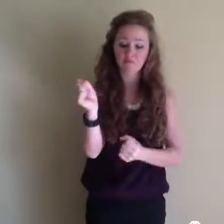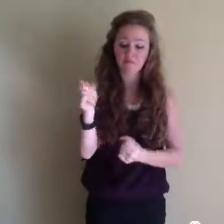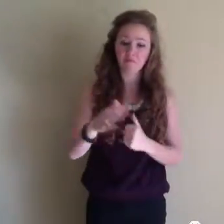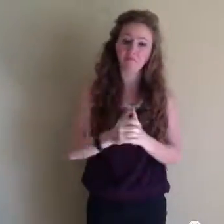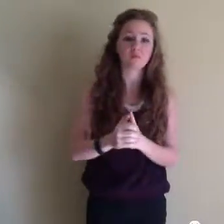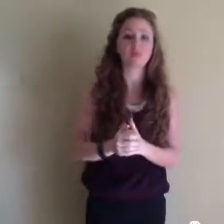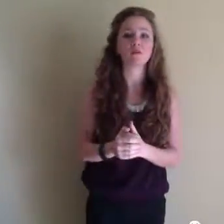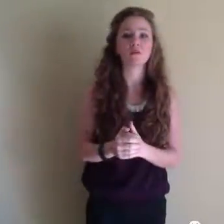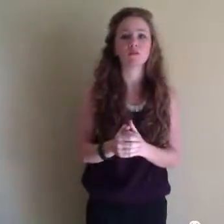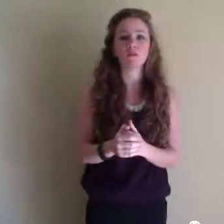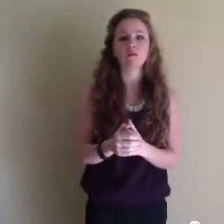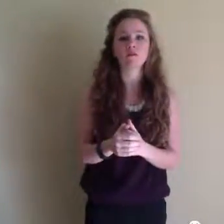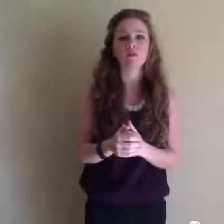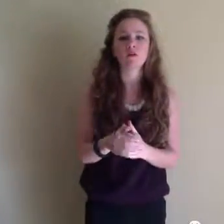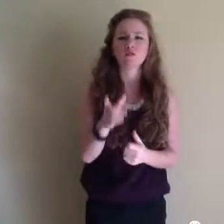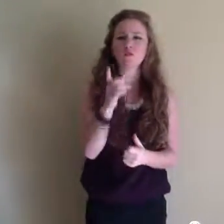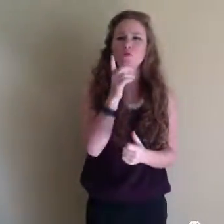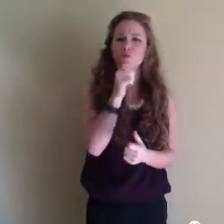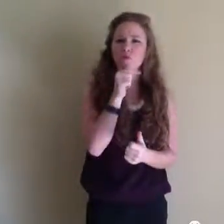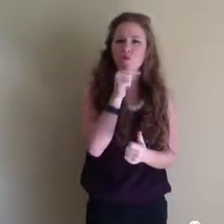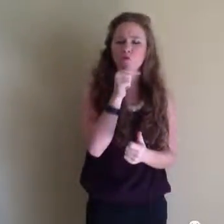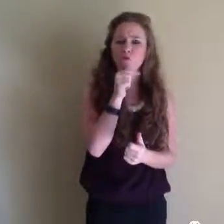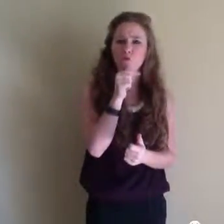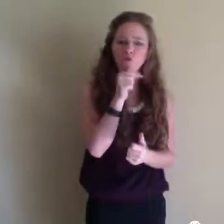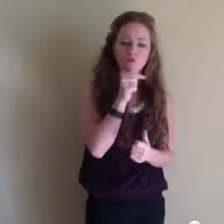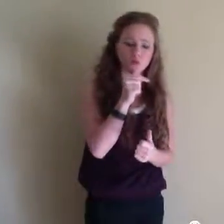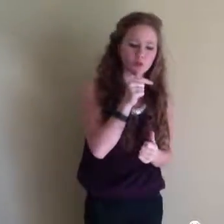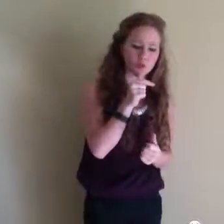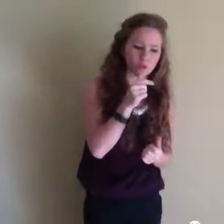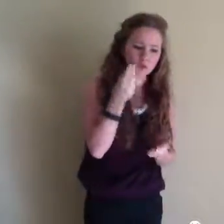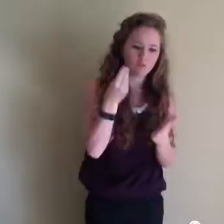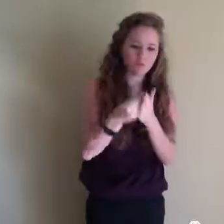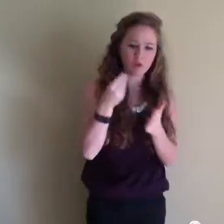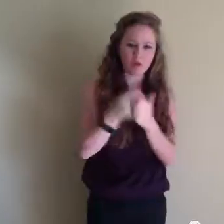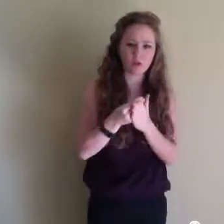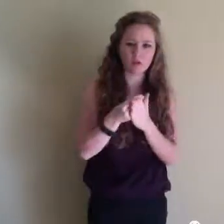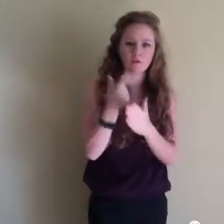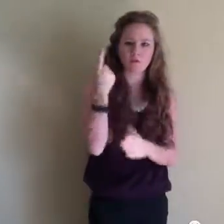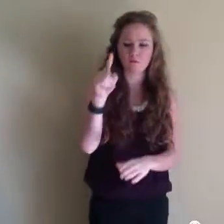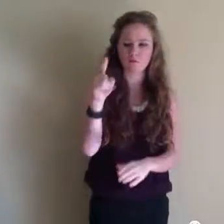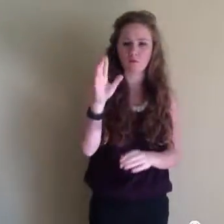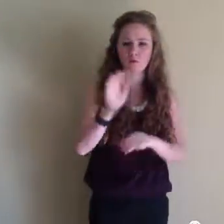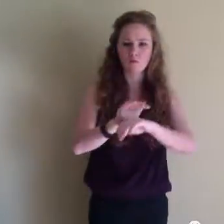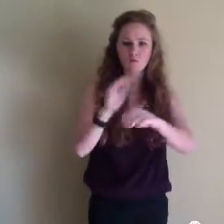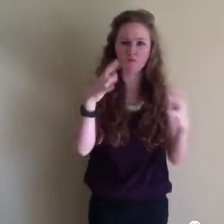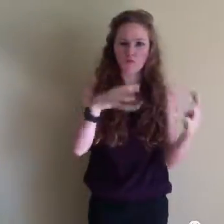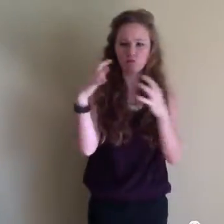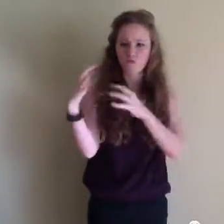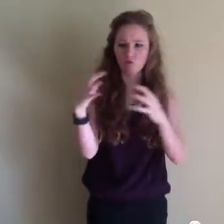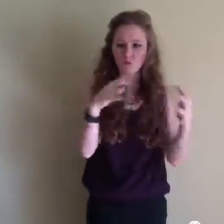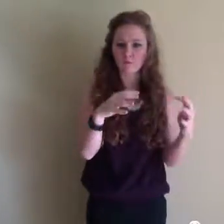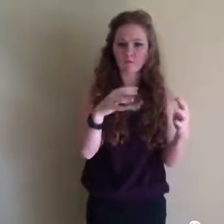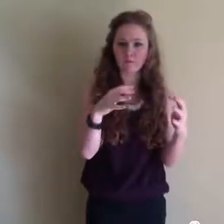The government in England decided that the people who should be paying for the